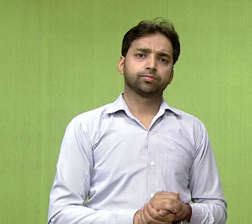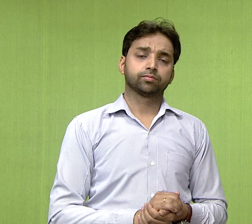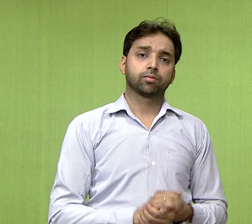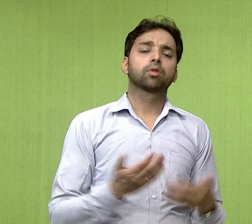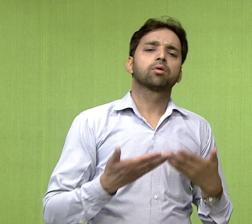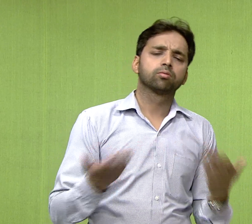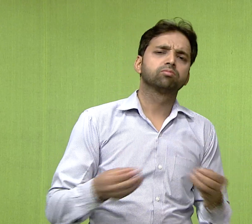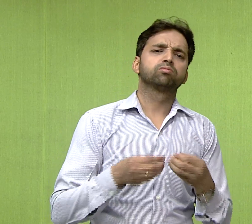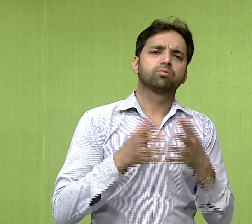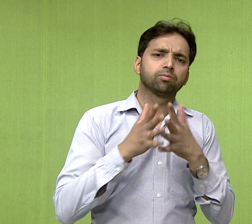For more examples,